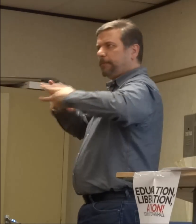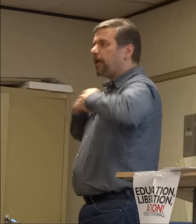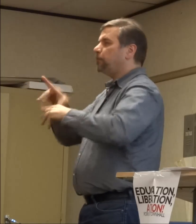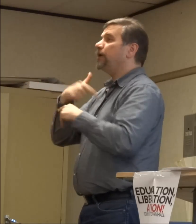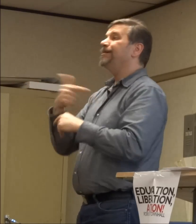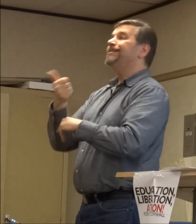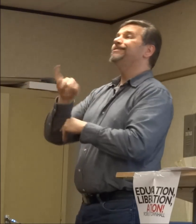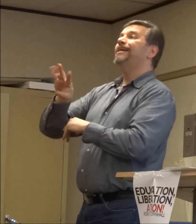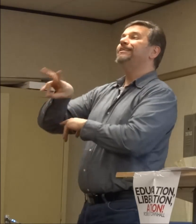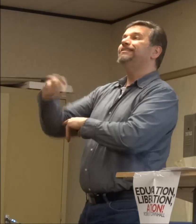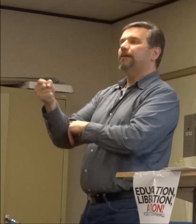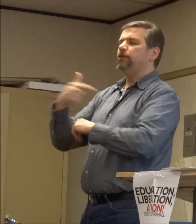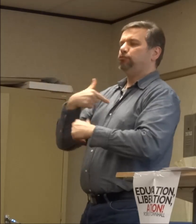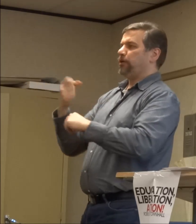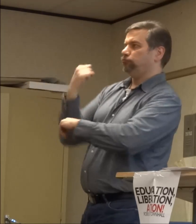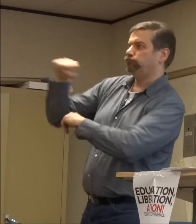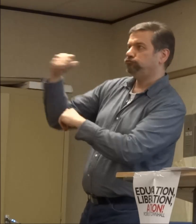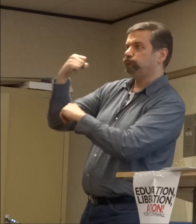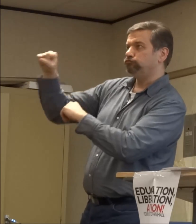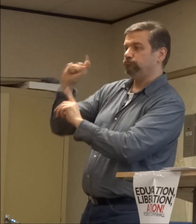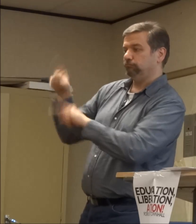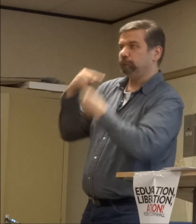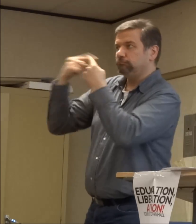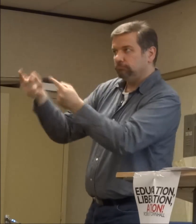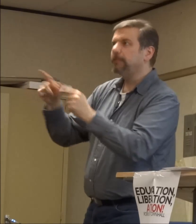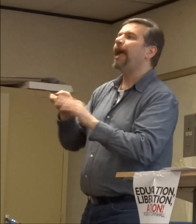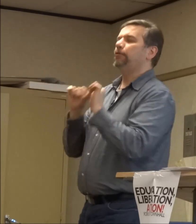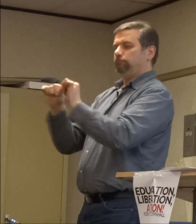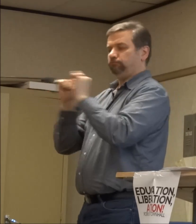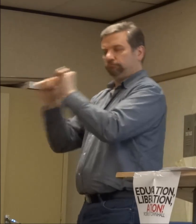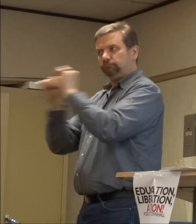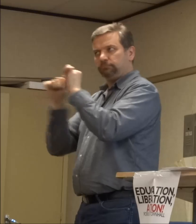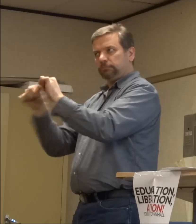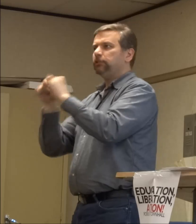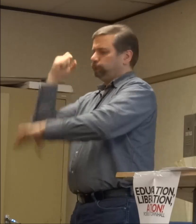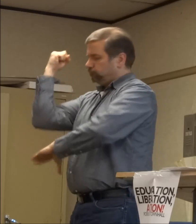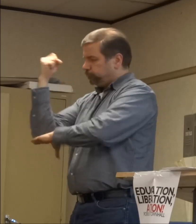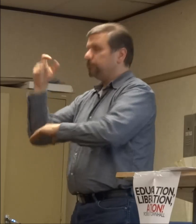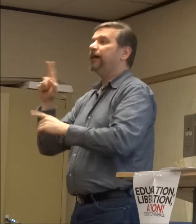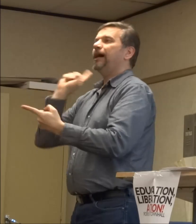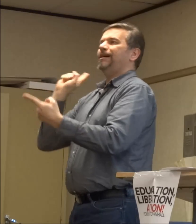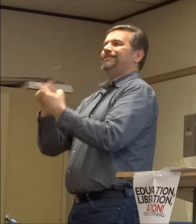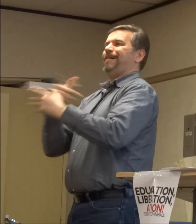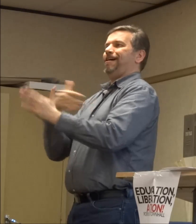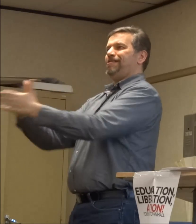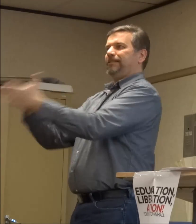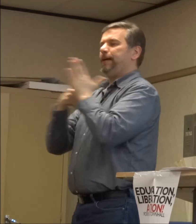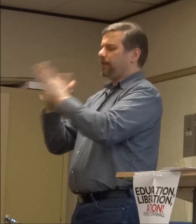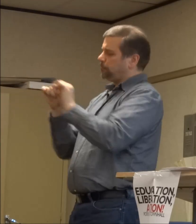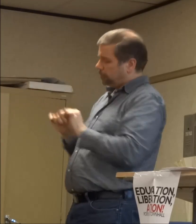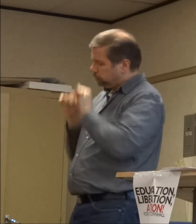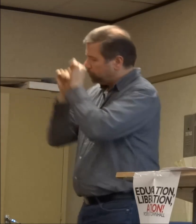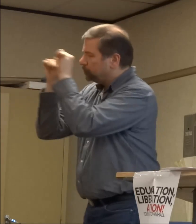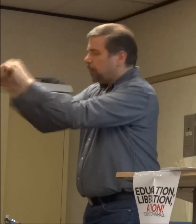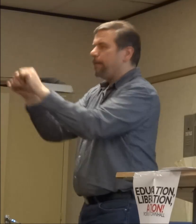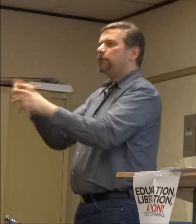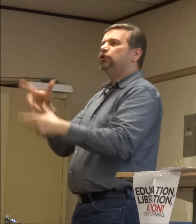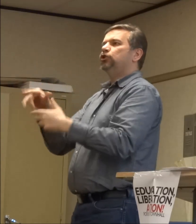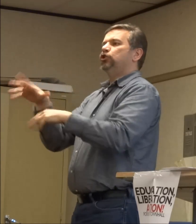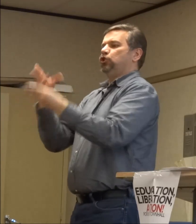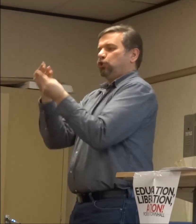in the 1970s and the attacks now, and will continue to do so until our demand of a long-term permanent solution that adheres to